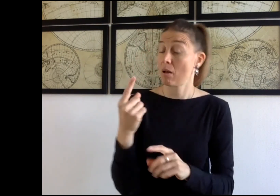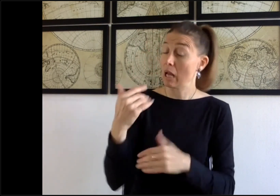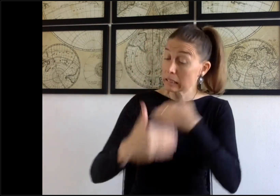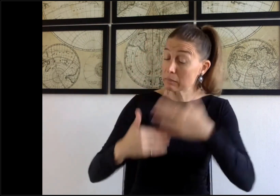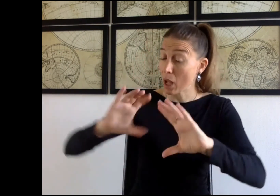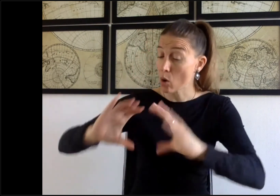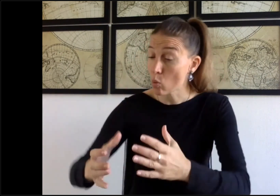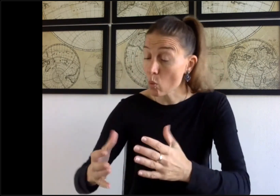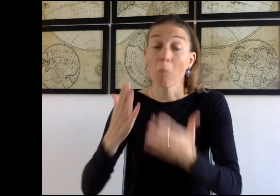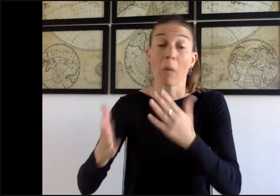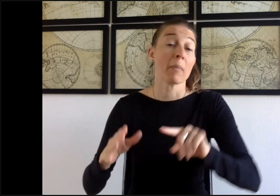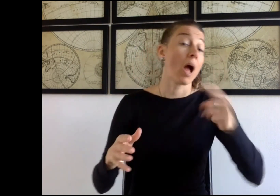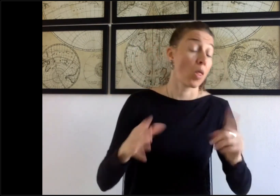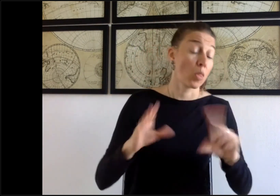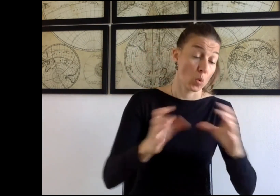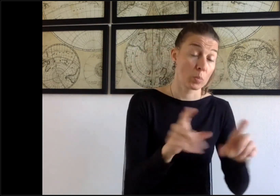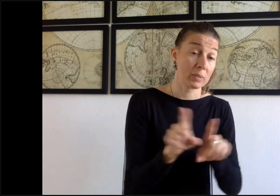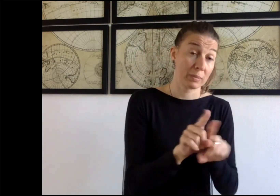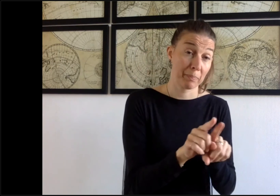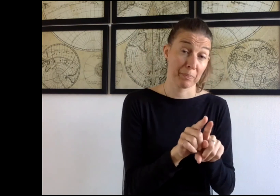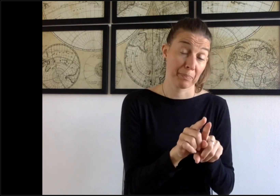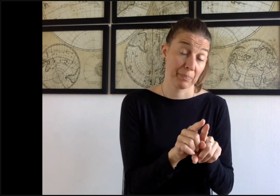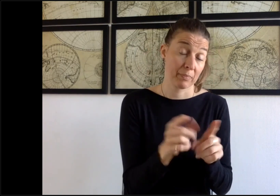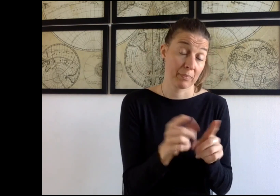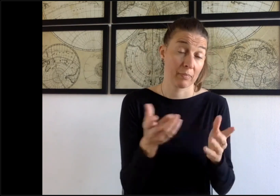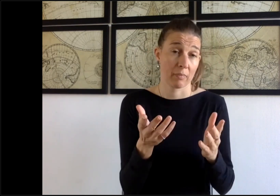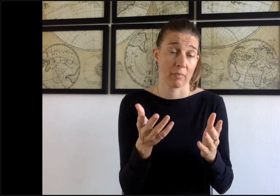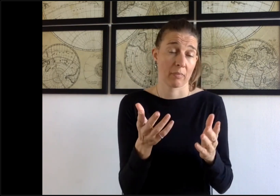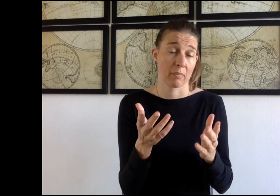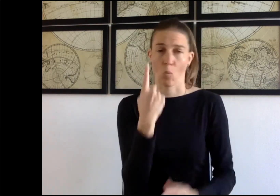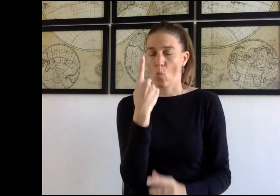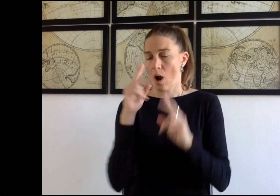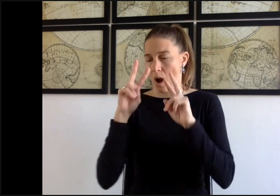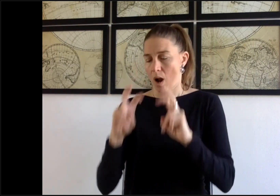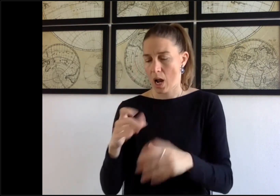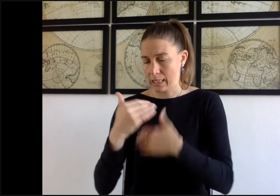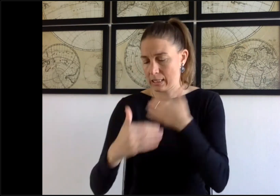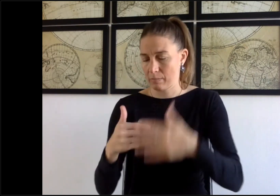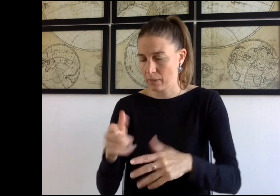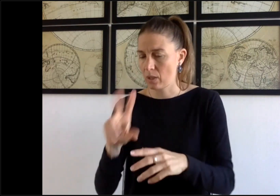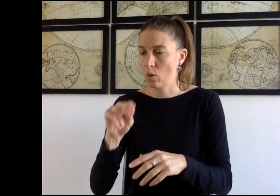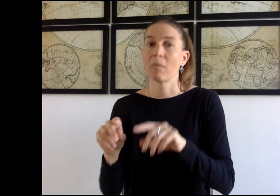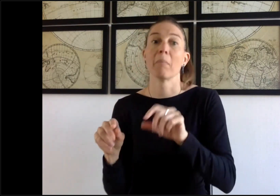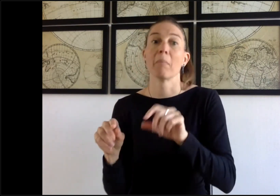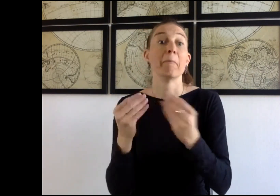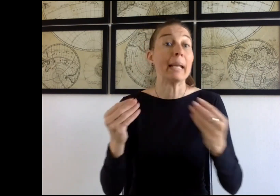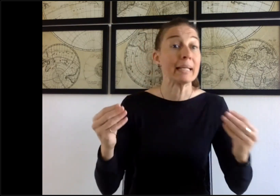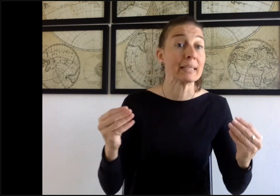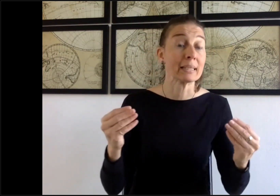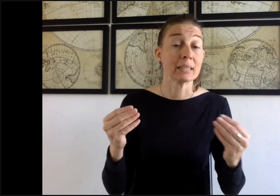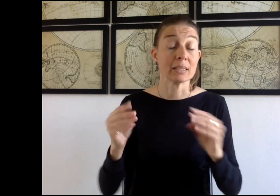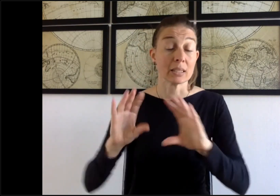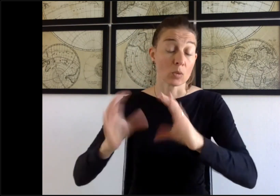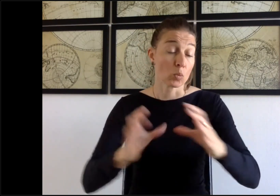whereas others fall further behind. And also, as people have already mentioned, there's the interactions with other sources